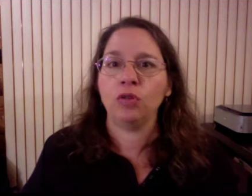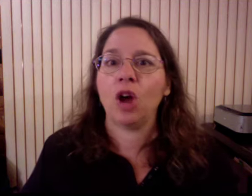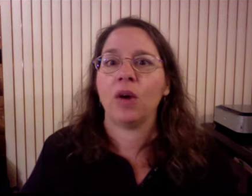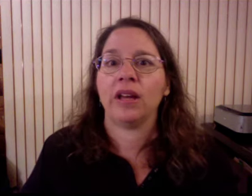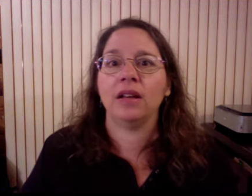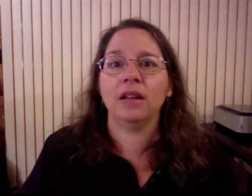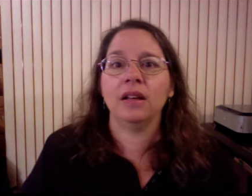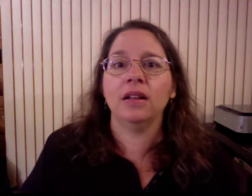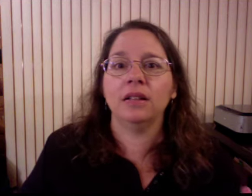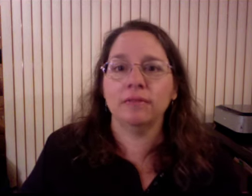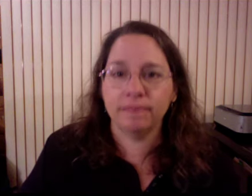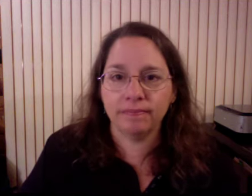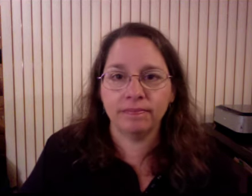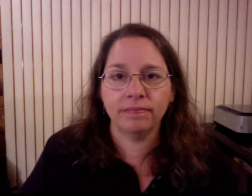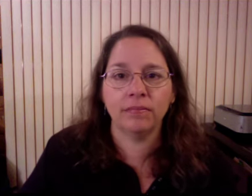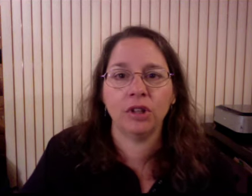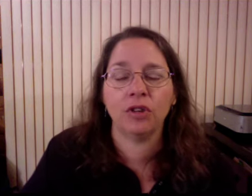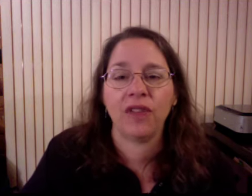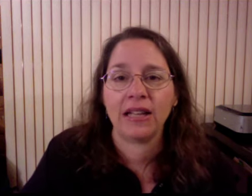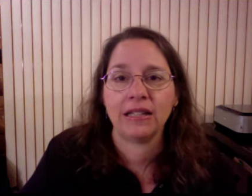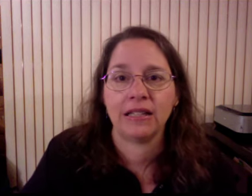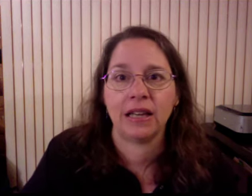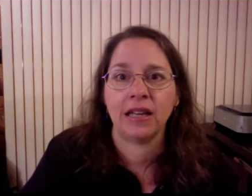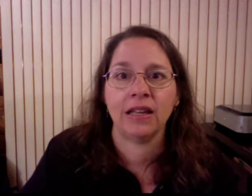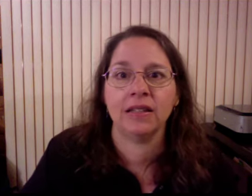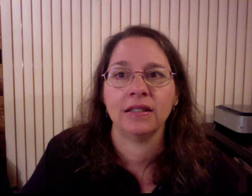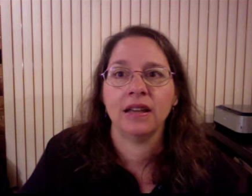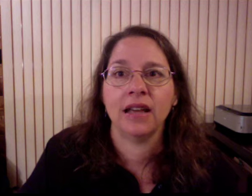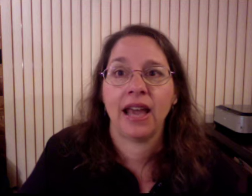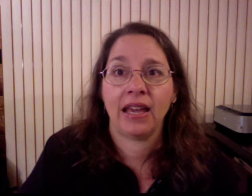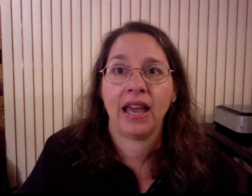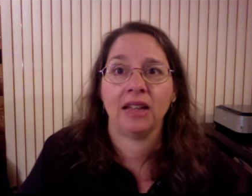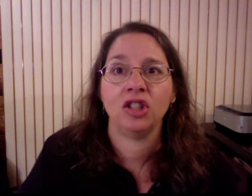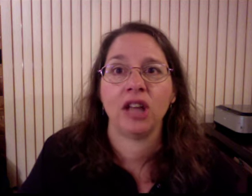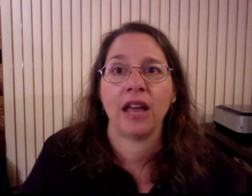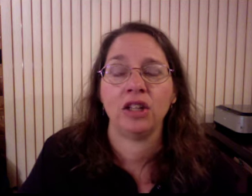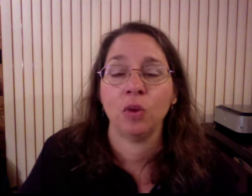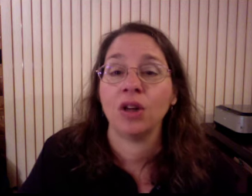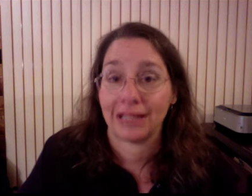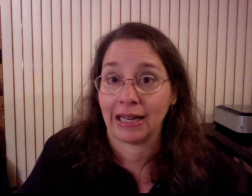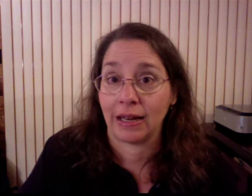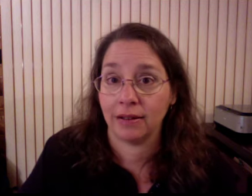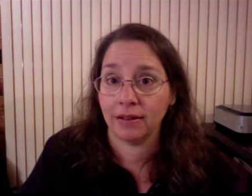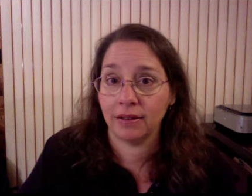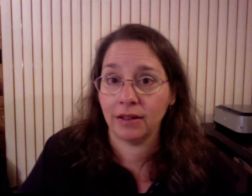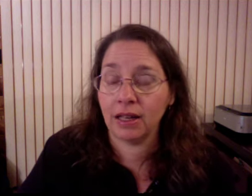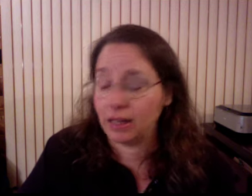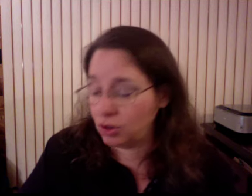know it, your fantasy is engaged and you are sinning in your